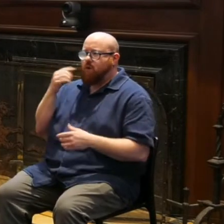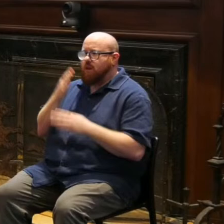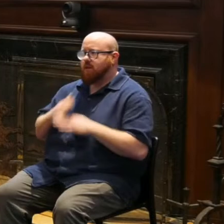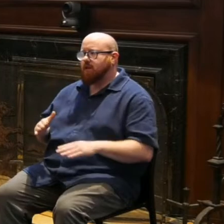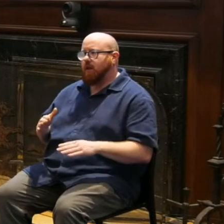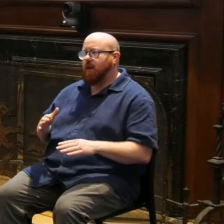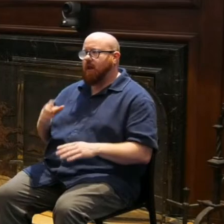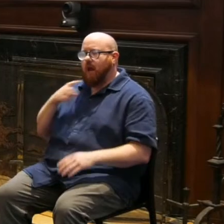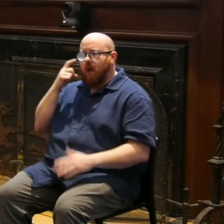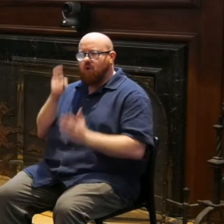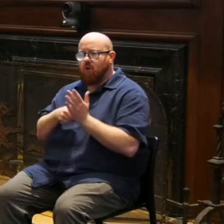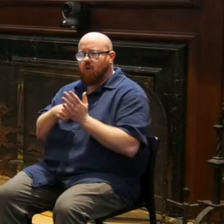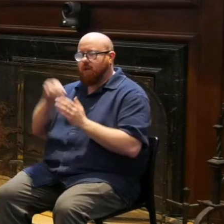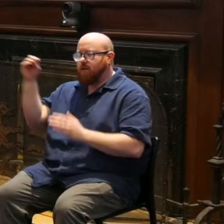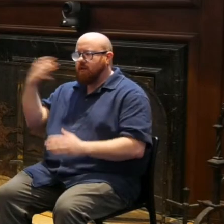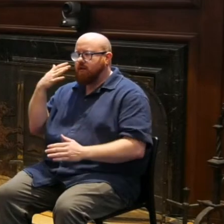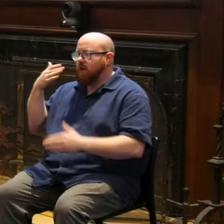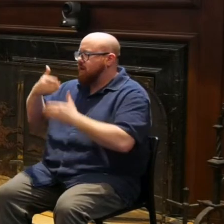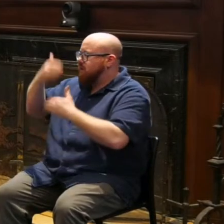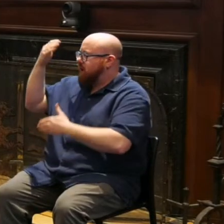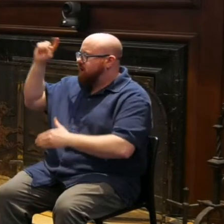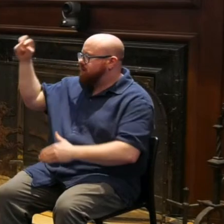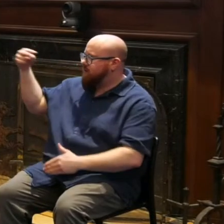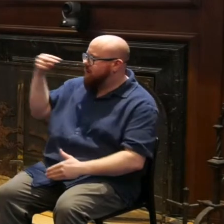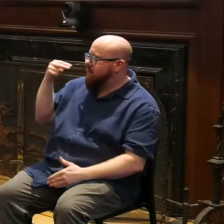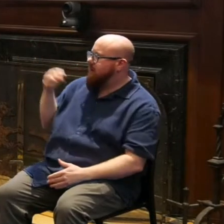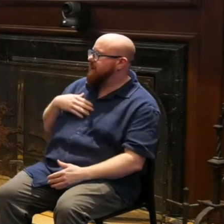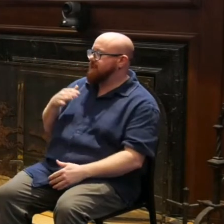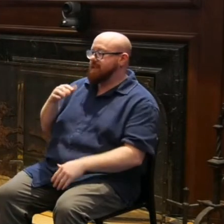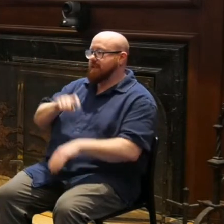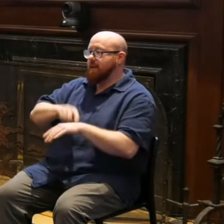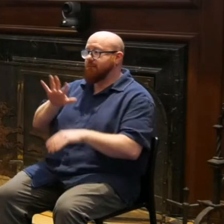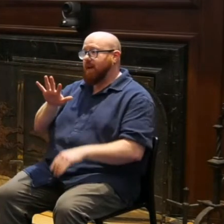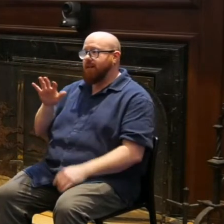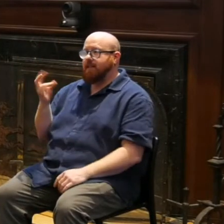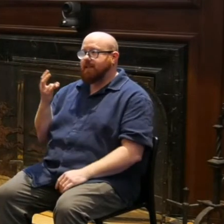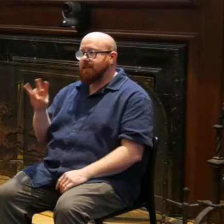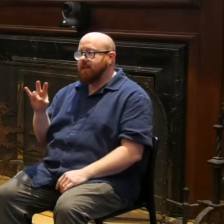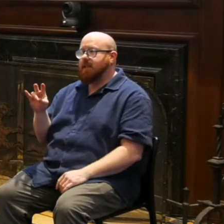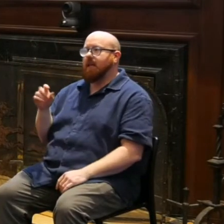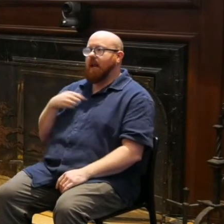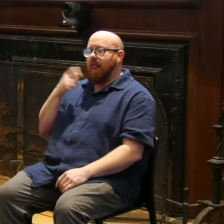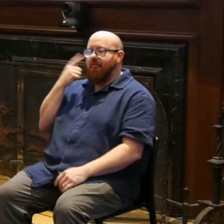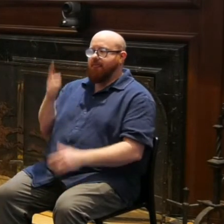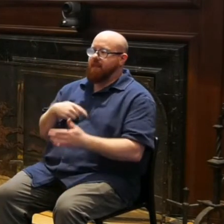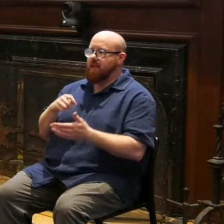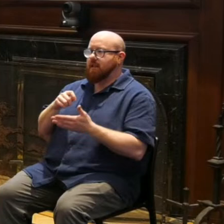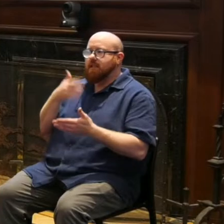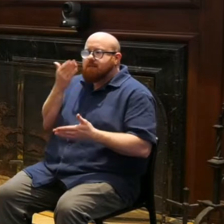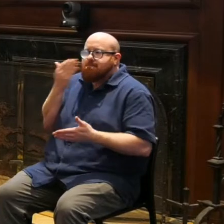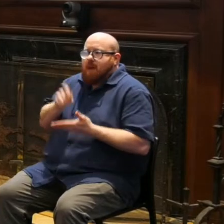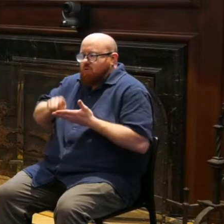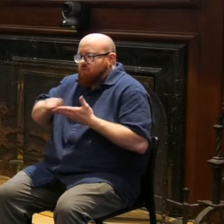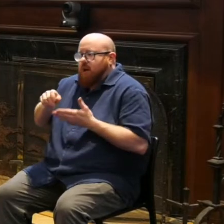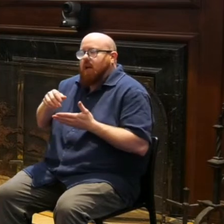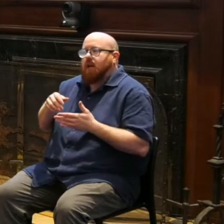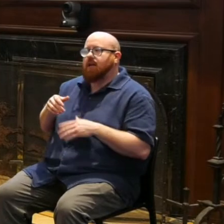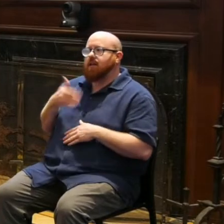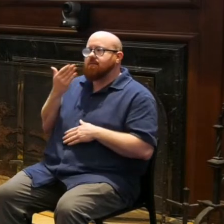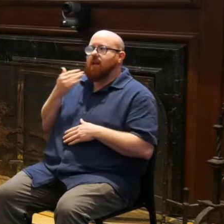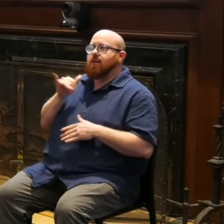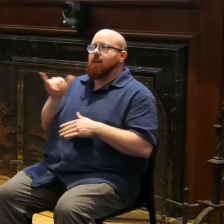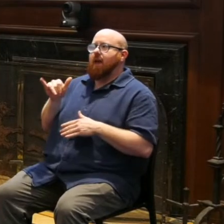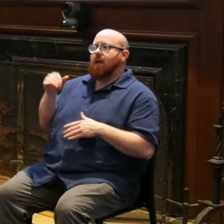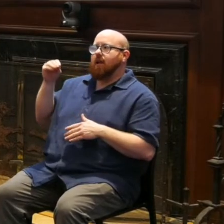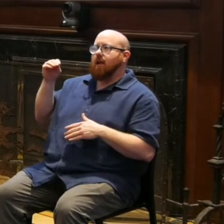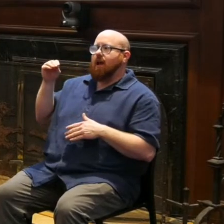beam of blinding sun peeking through my window. It's 5:17 and the musty smell of manuscripts refreshes me like a summer breeze. I still know